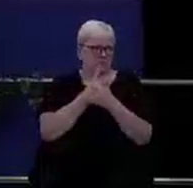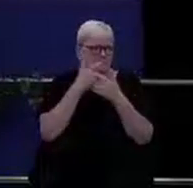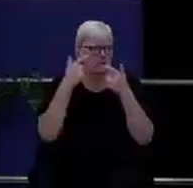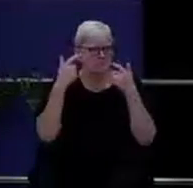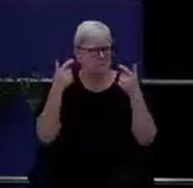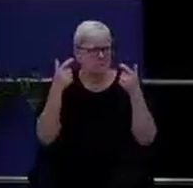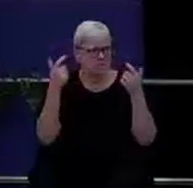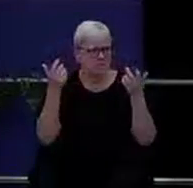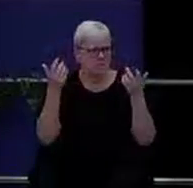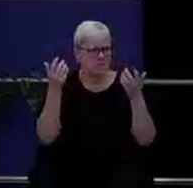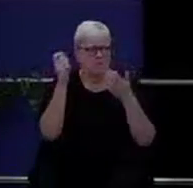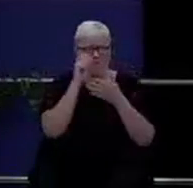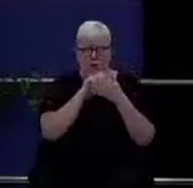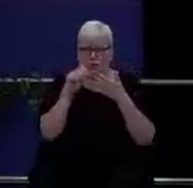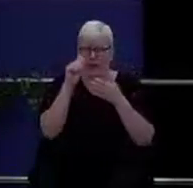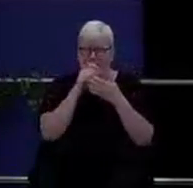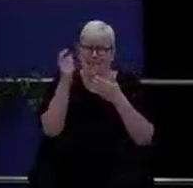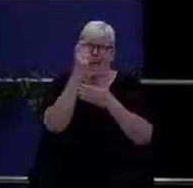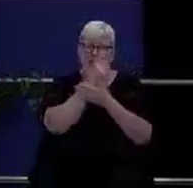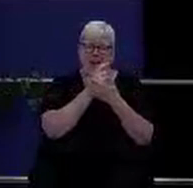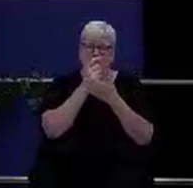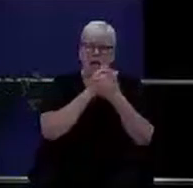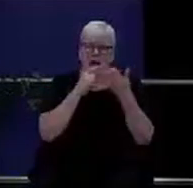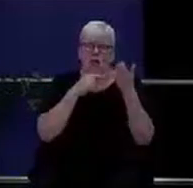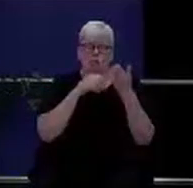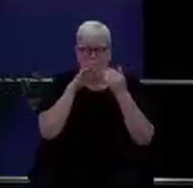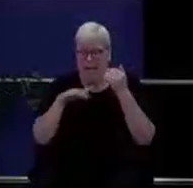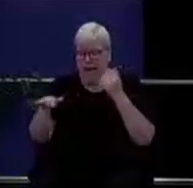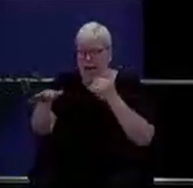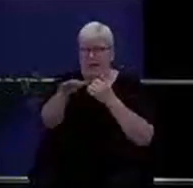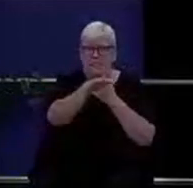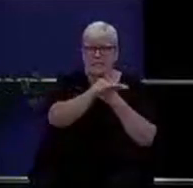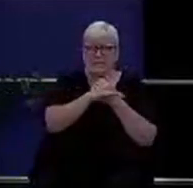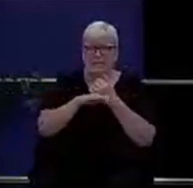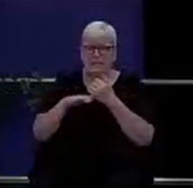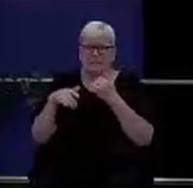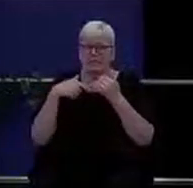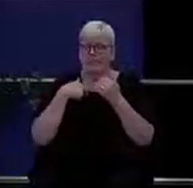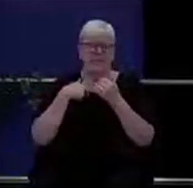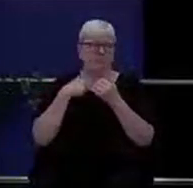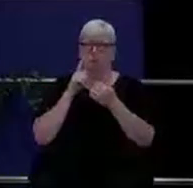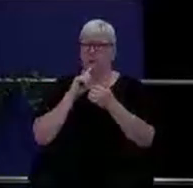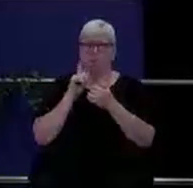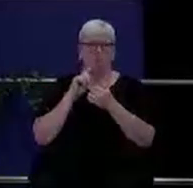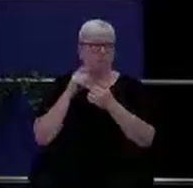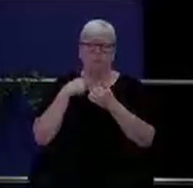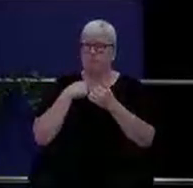of writing about the land, which I tend not to write to